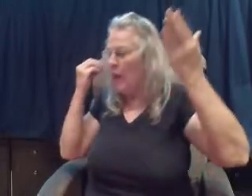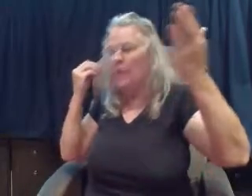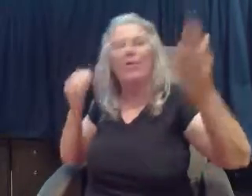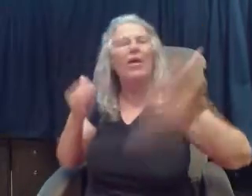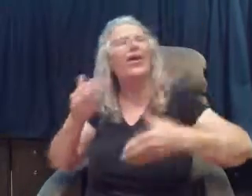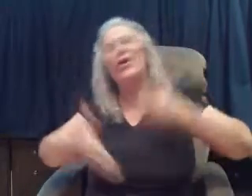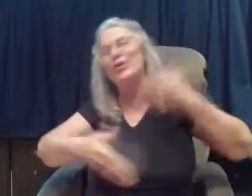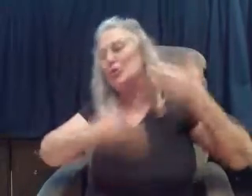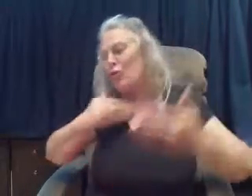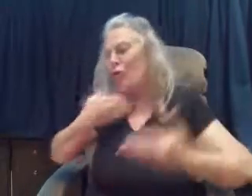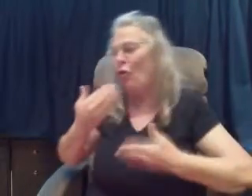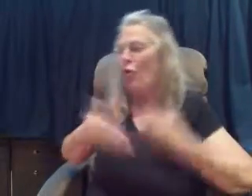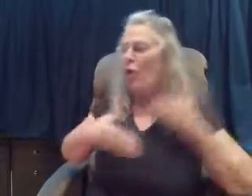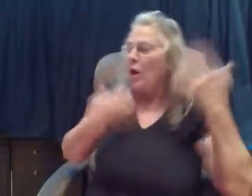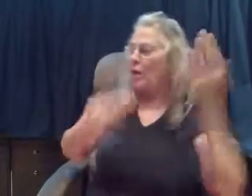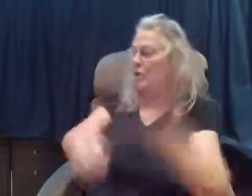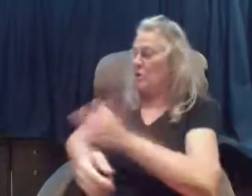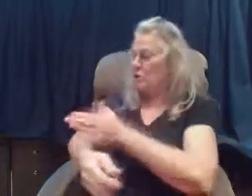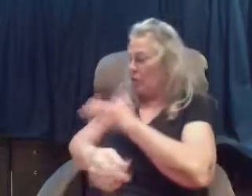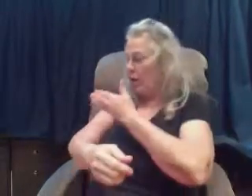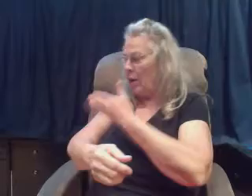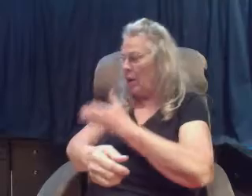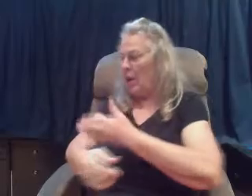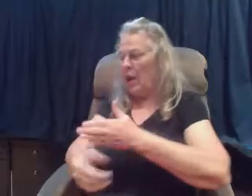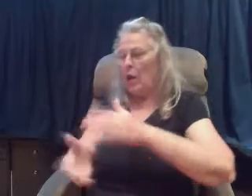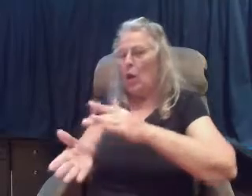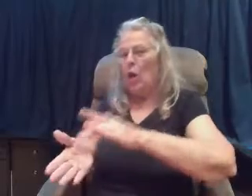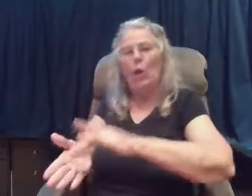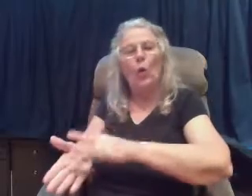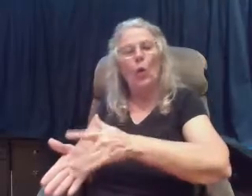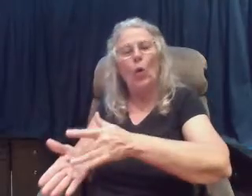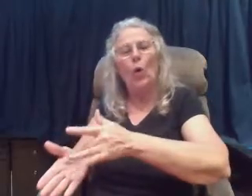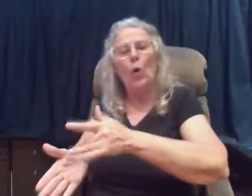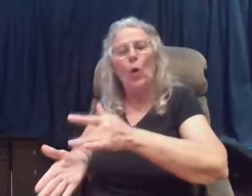echoing their joyous strain.